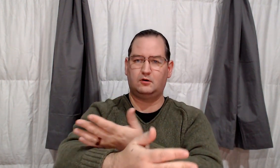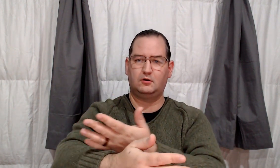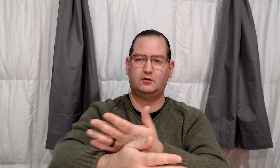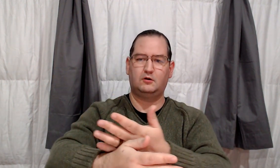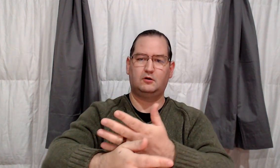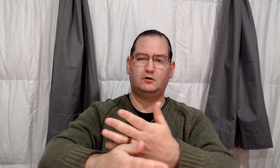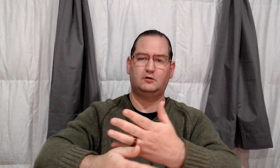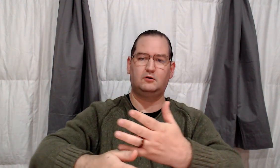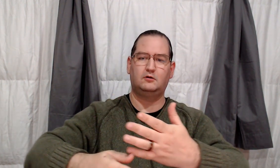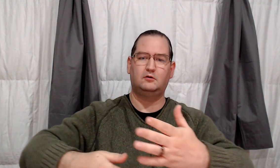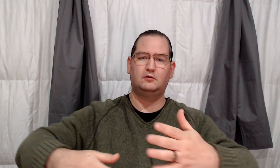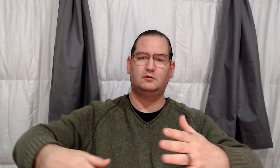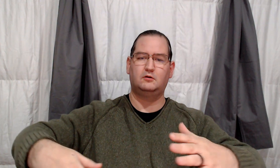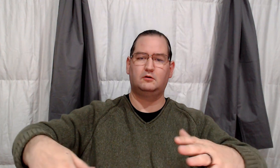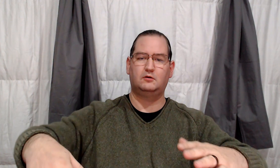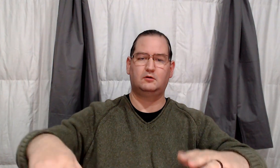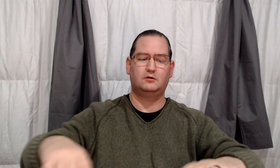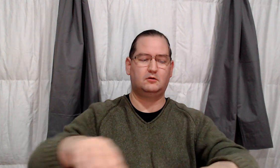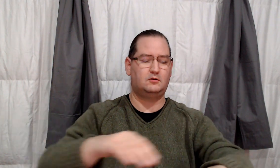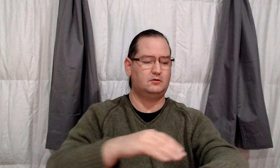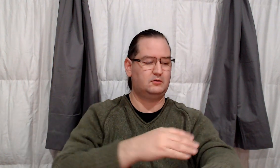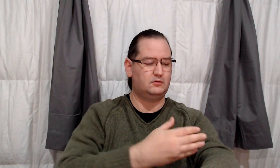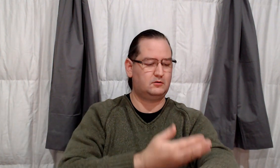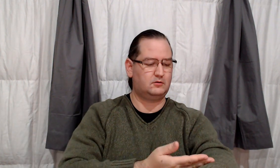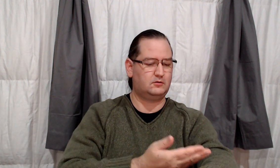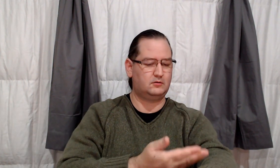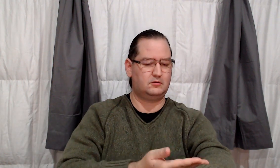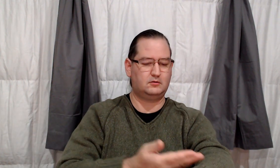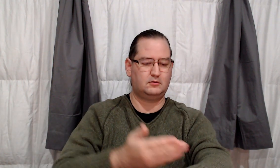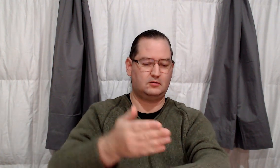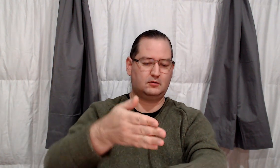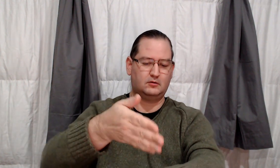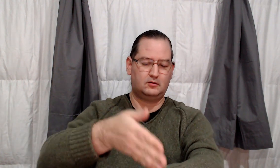your forearms, your wrists, your hands, your fingers.